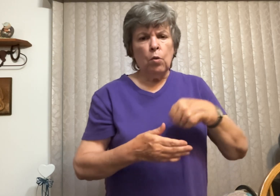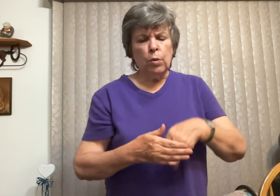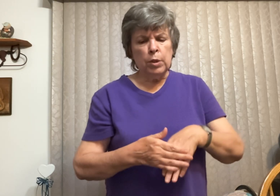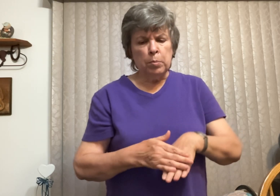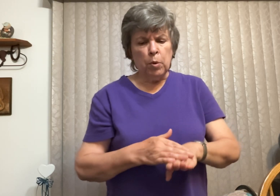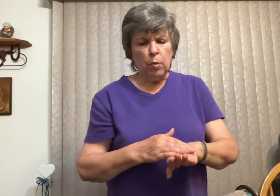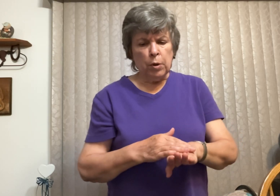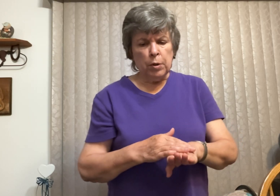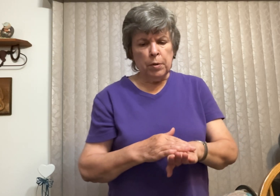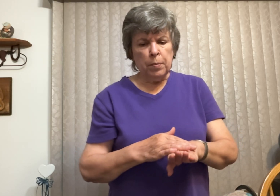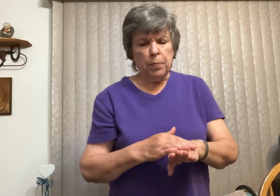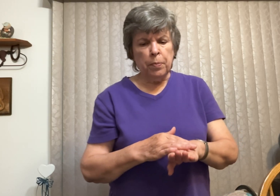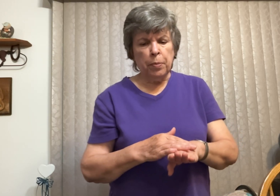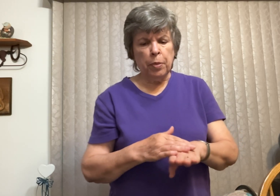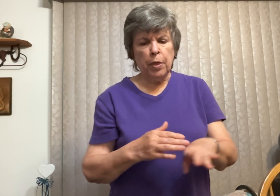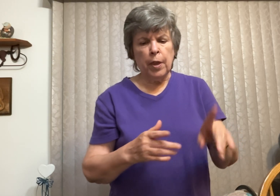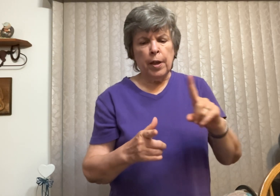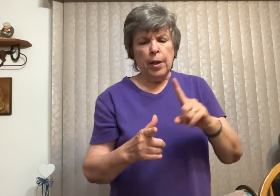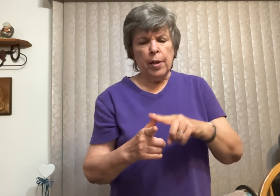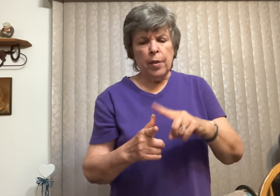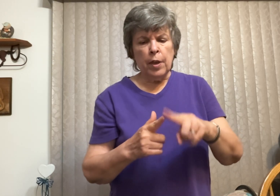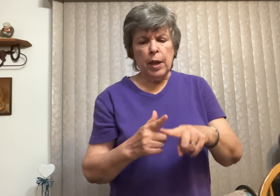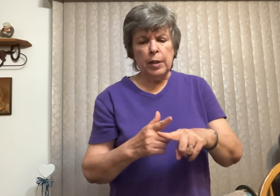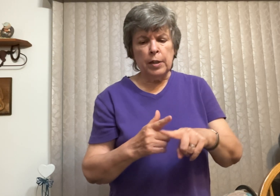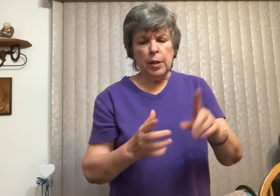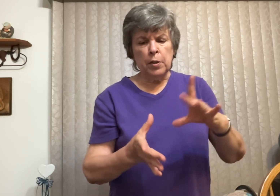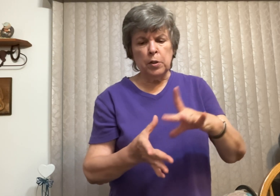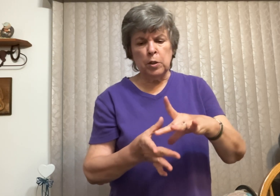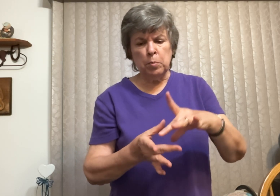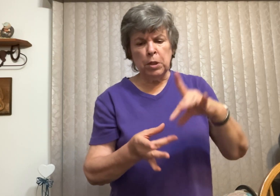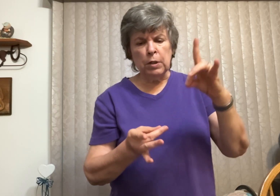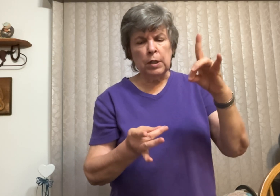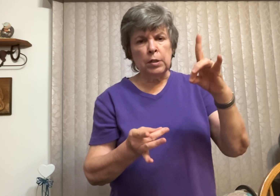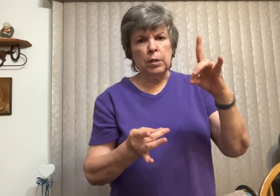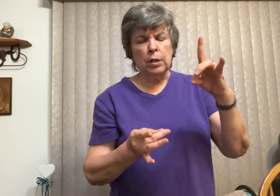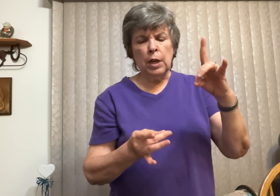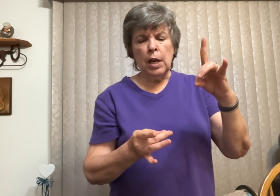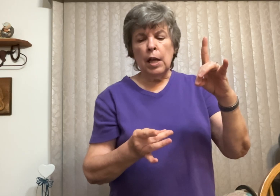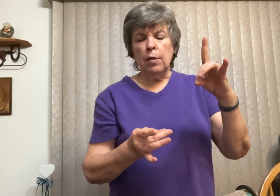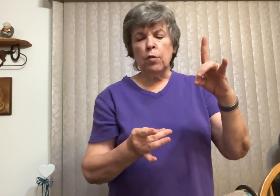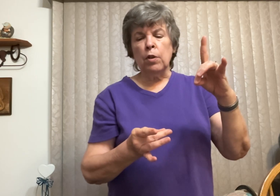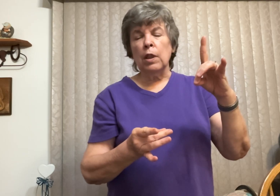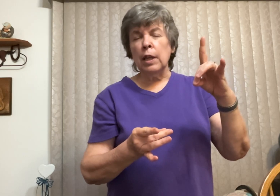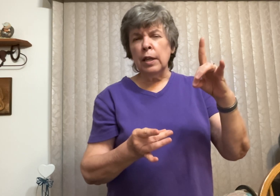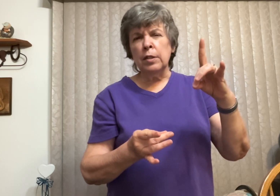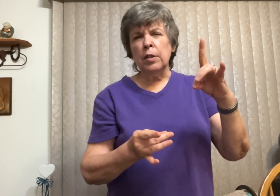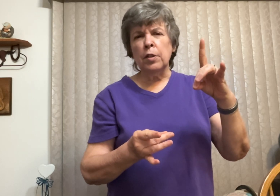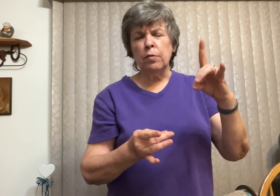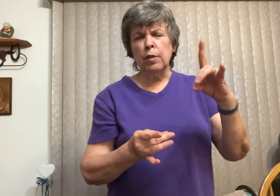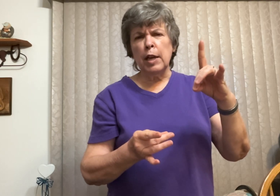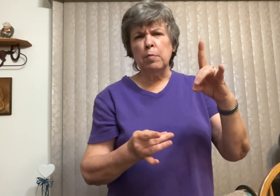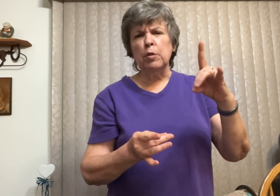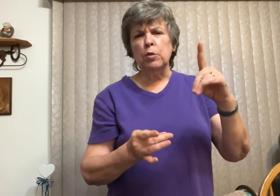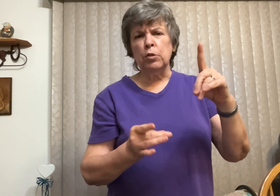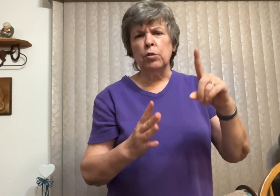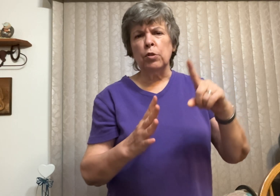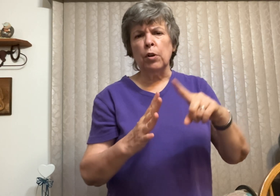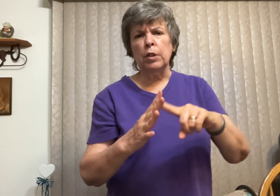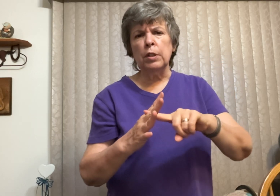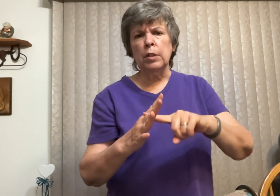was born. Then the Spirit, for lit the flame, will do started. This